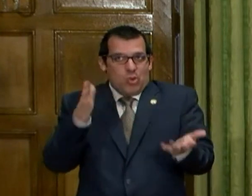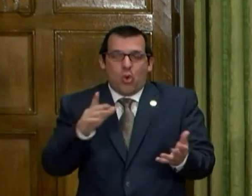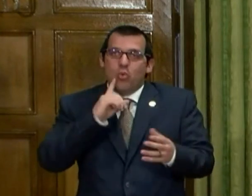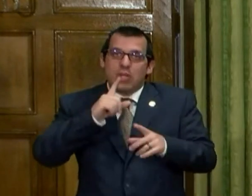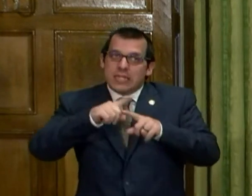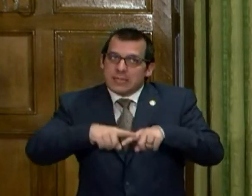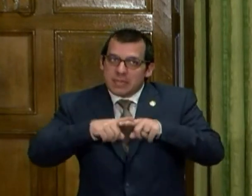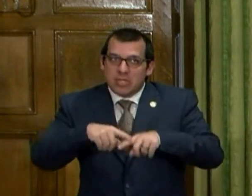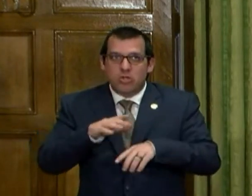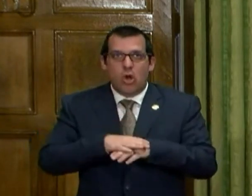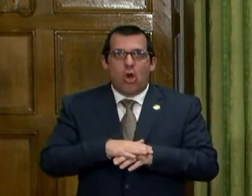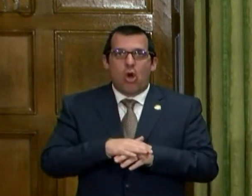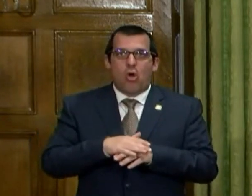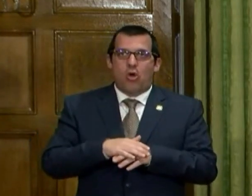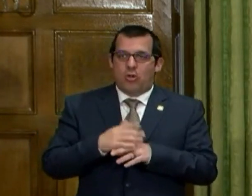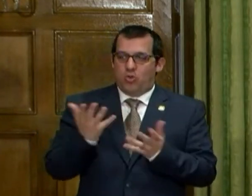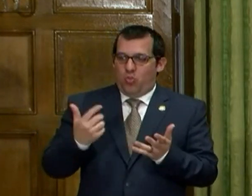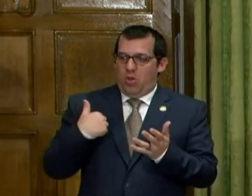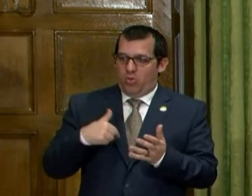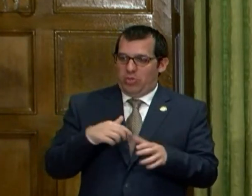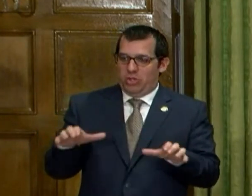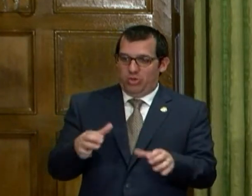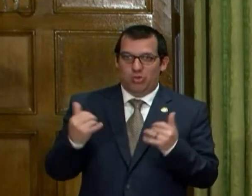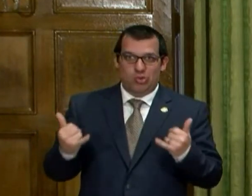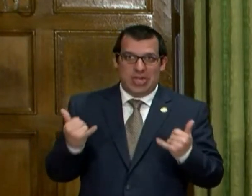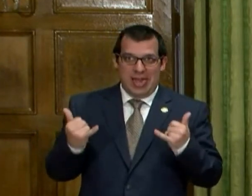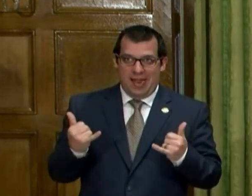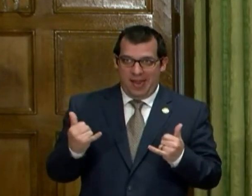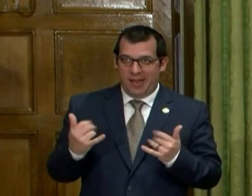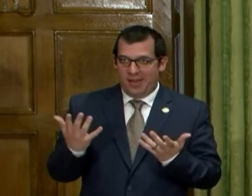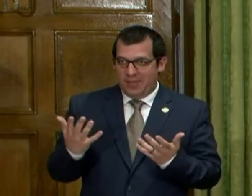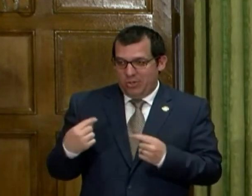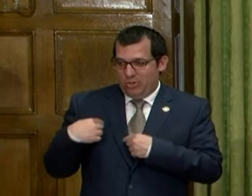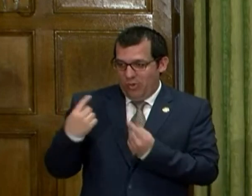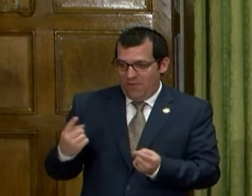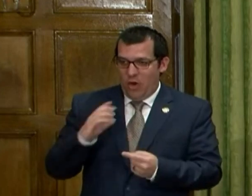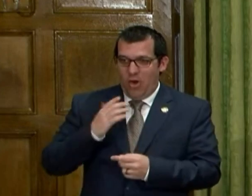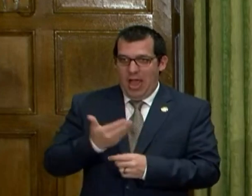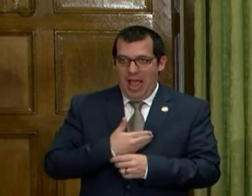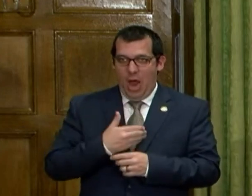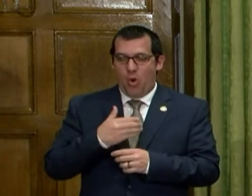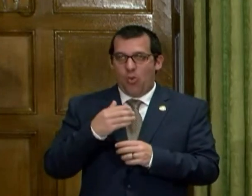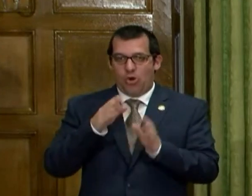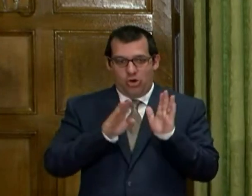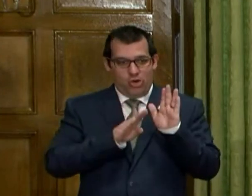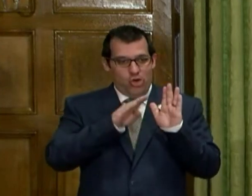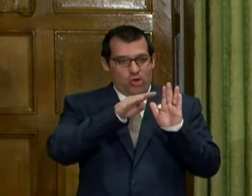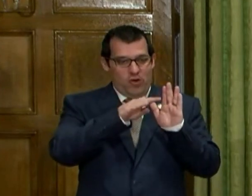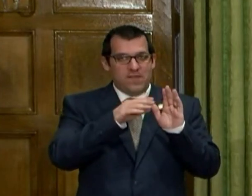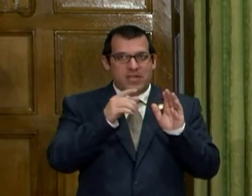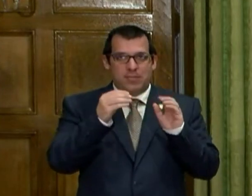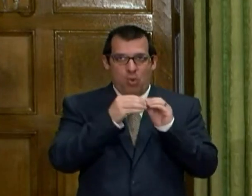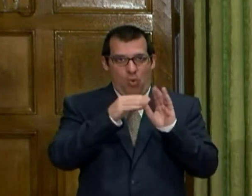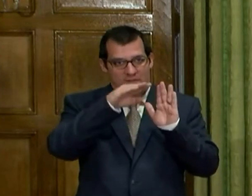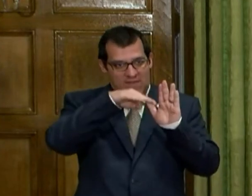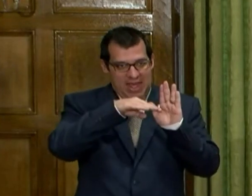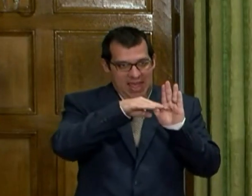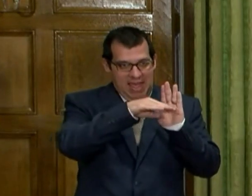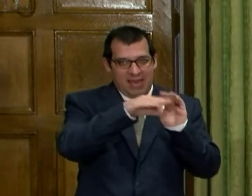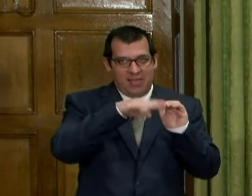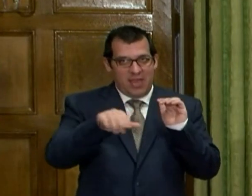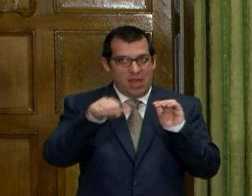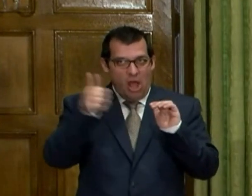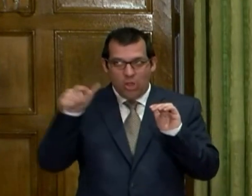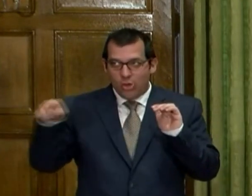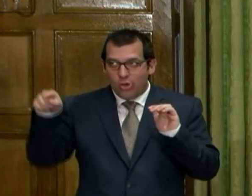really depends a lot on what we do today. So far, our epidemic curve has been flatter than most places,